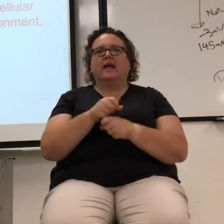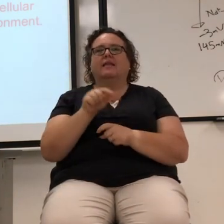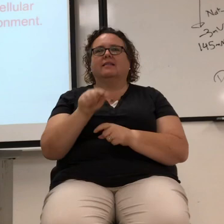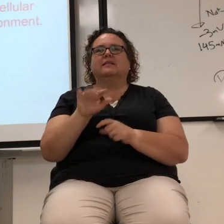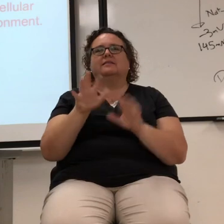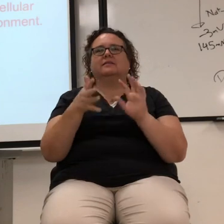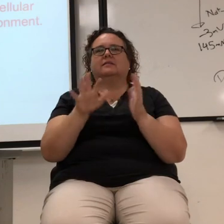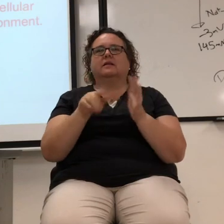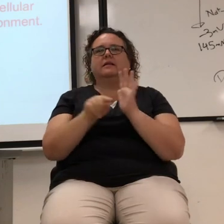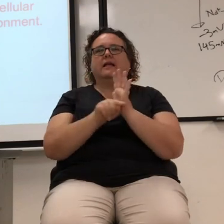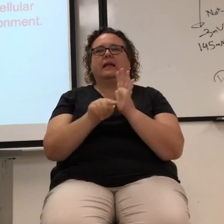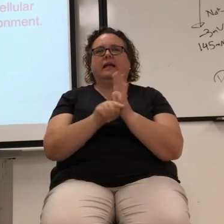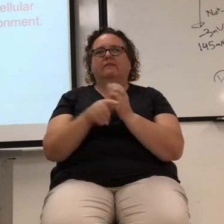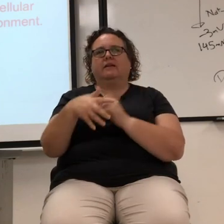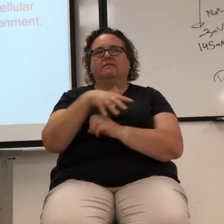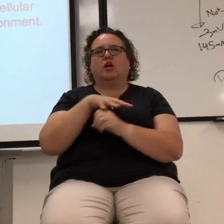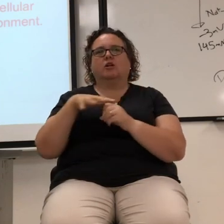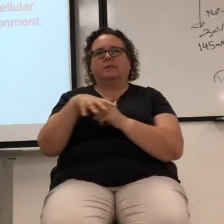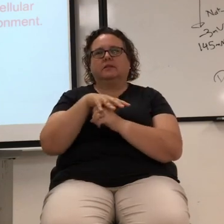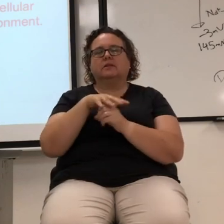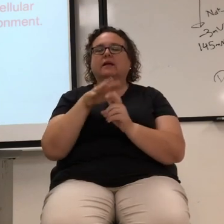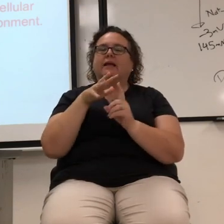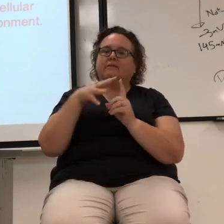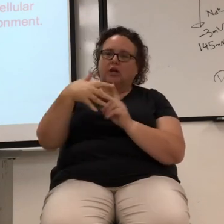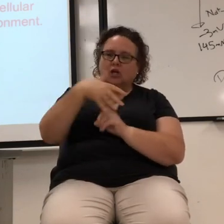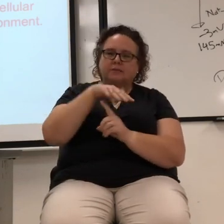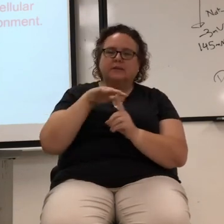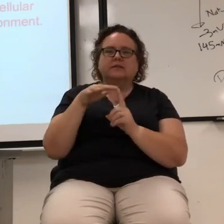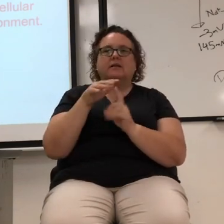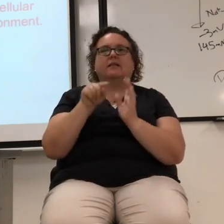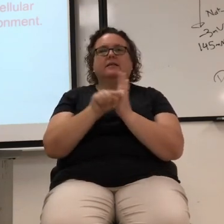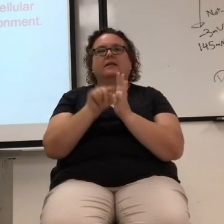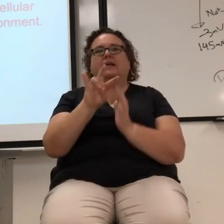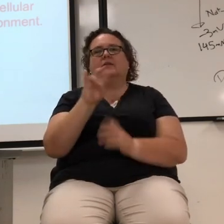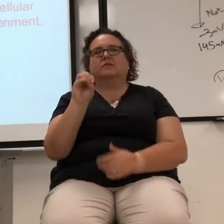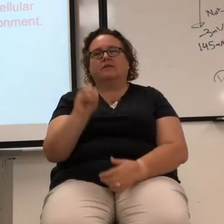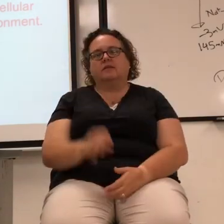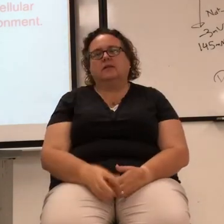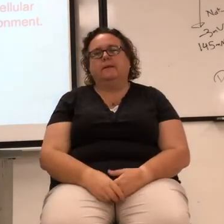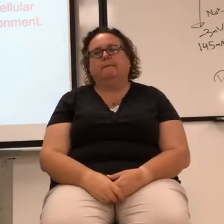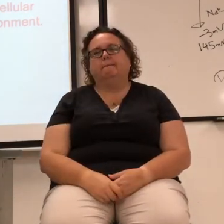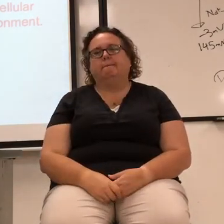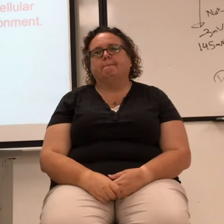of negative environment here. Is negative 70. So